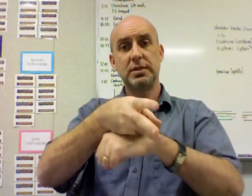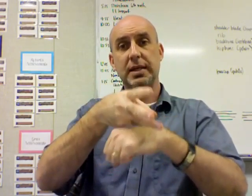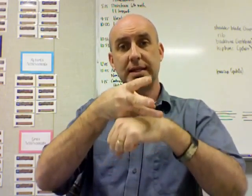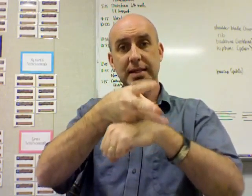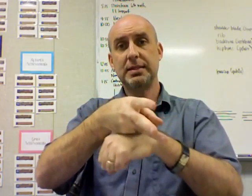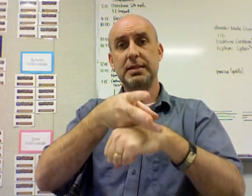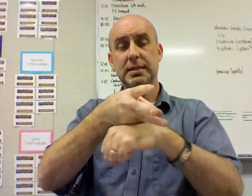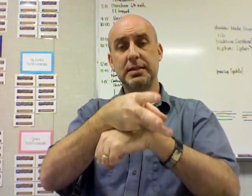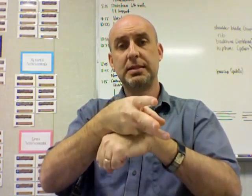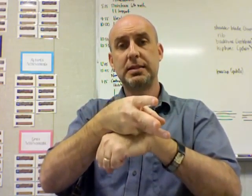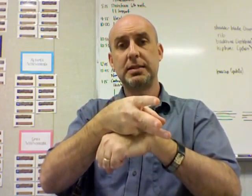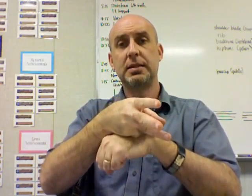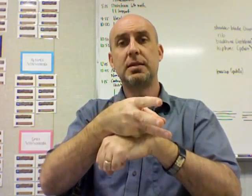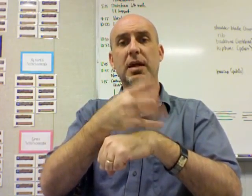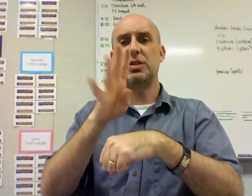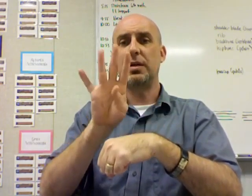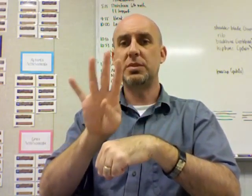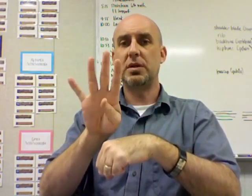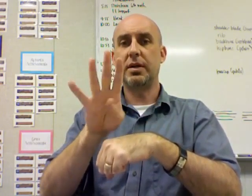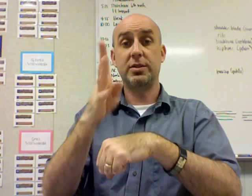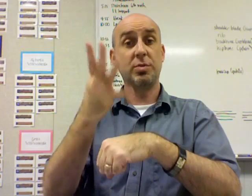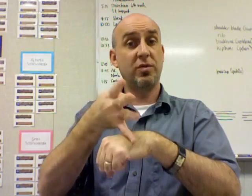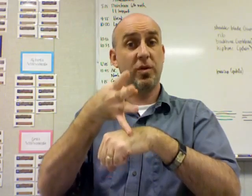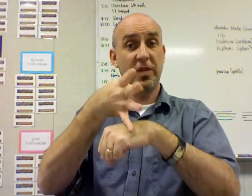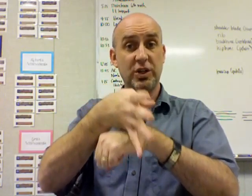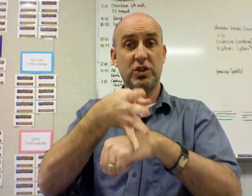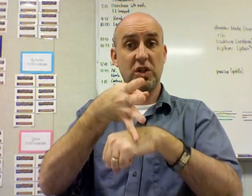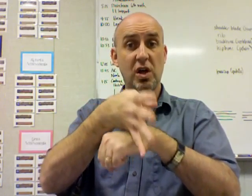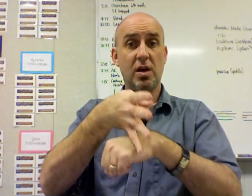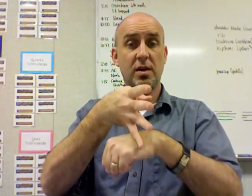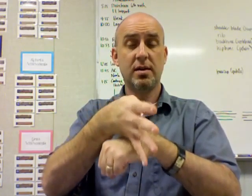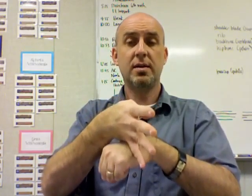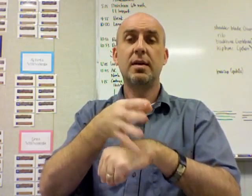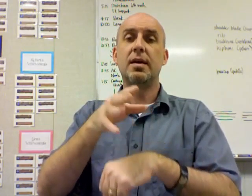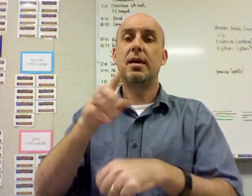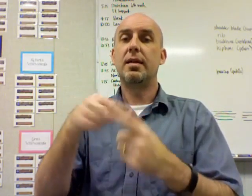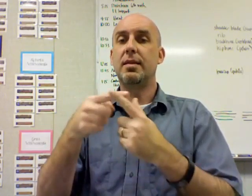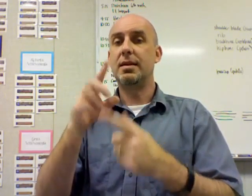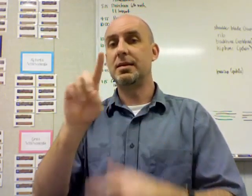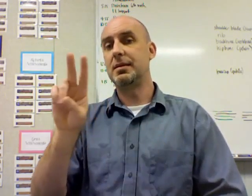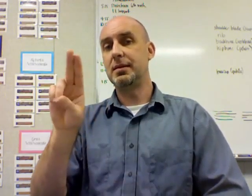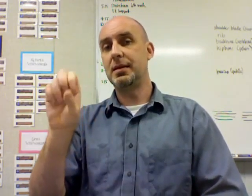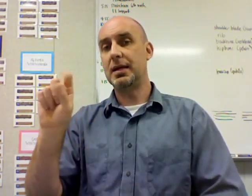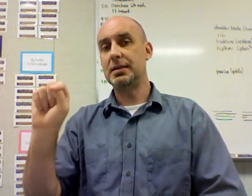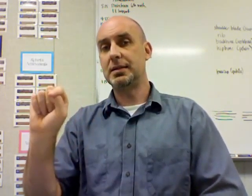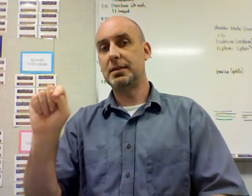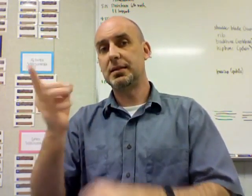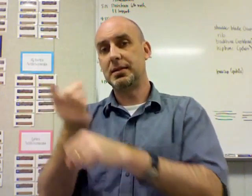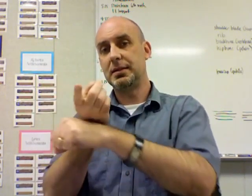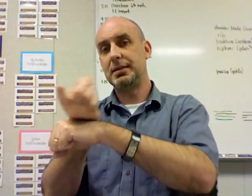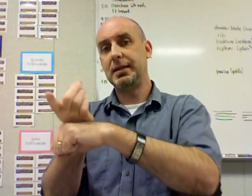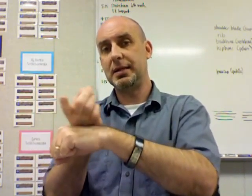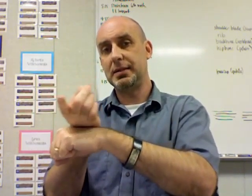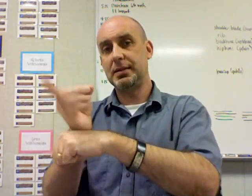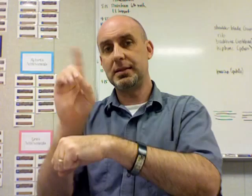is like this. Actually, I'm sorry, it should be 4 fingers. Saw, and then dust. Dust. It's a